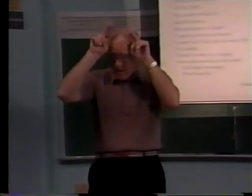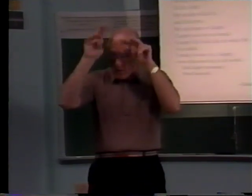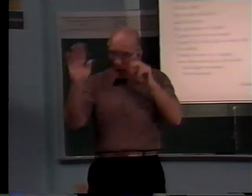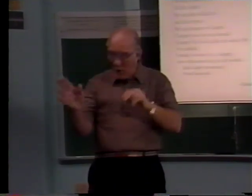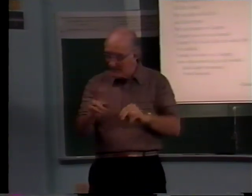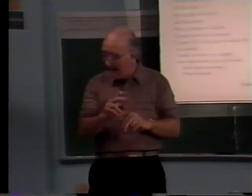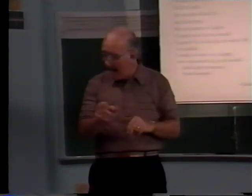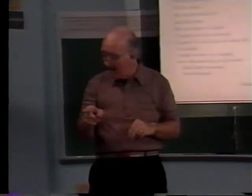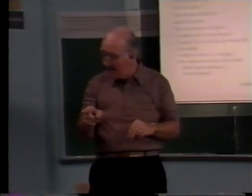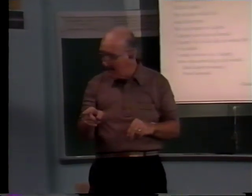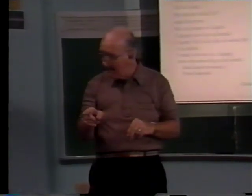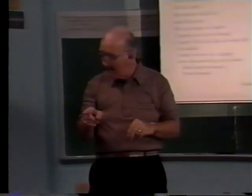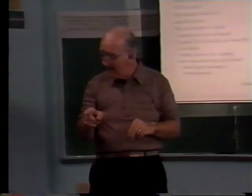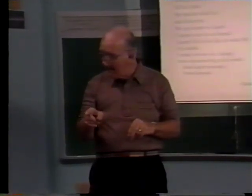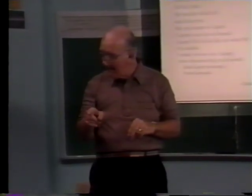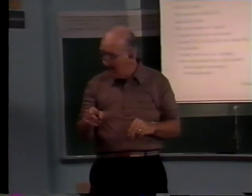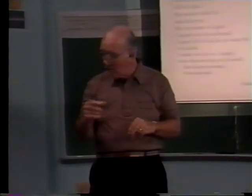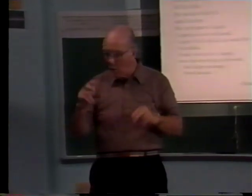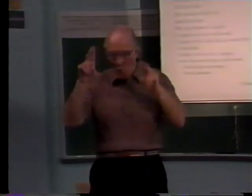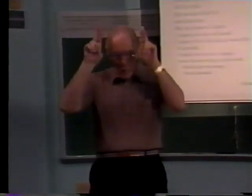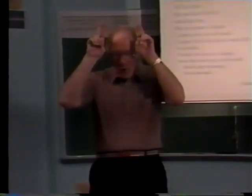Rabbit, your son. Oh, horse.